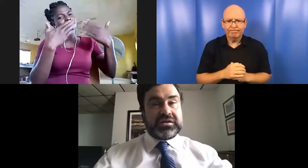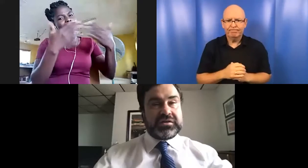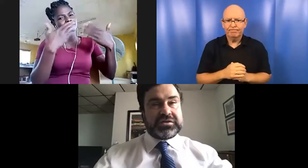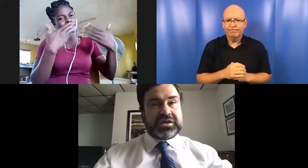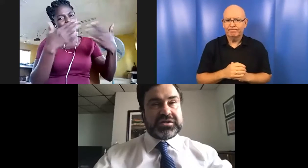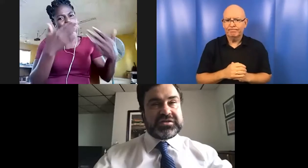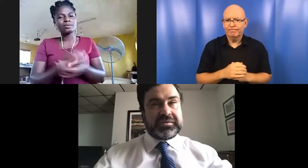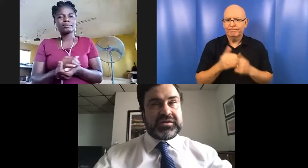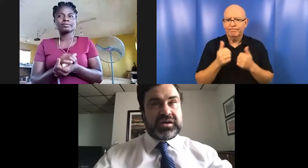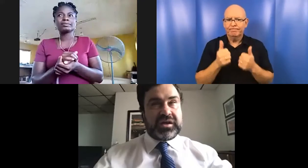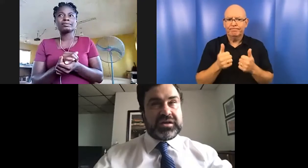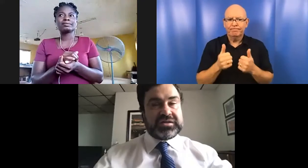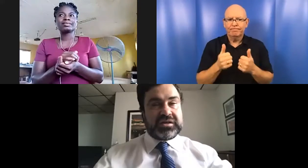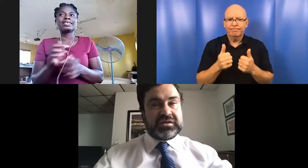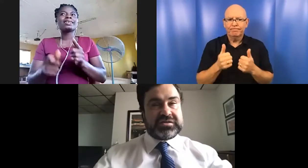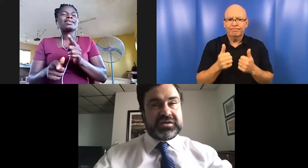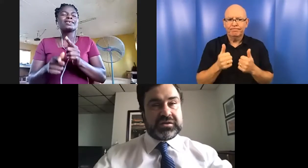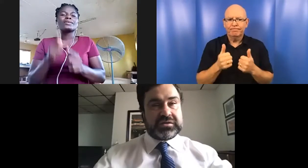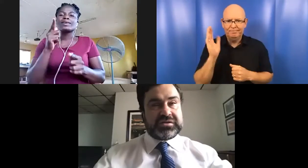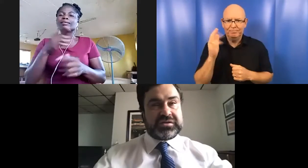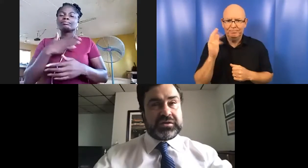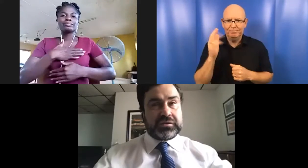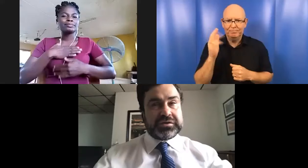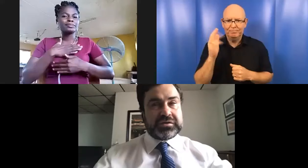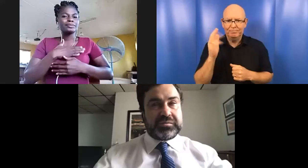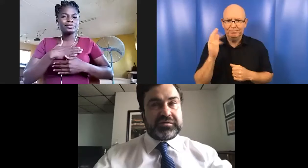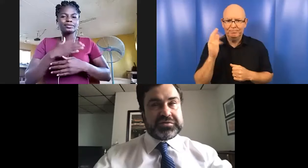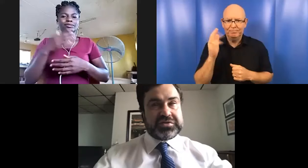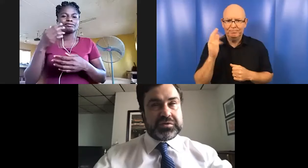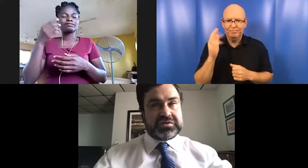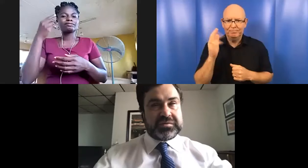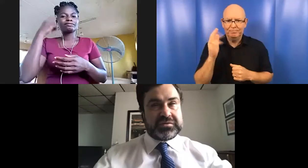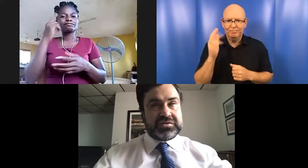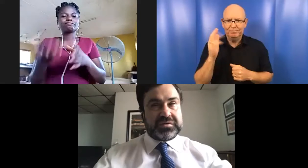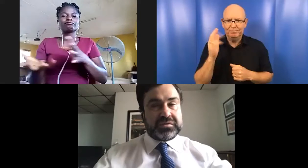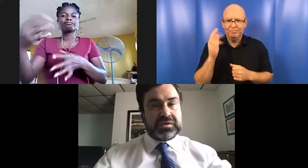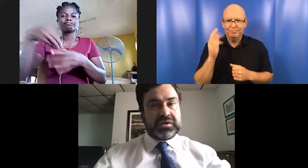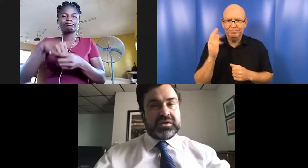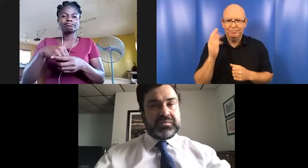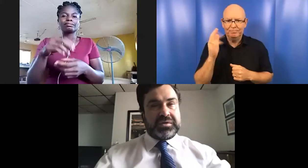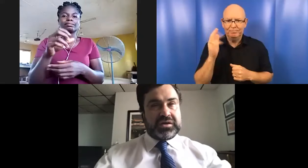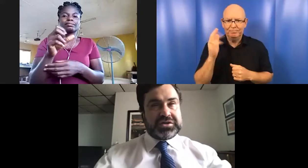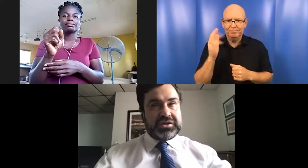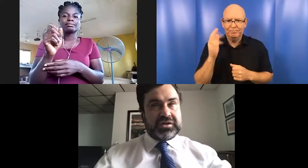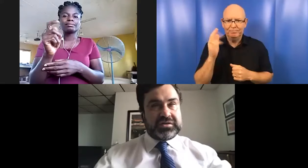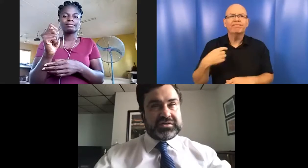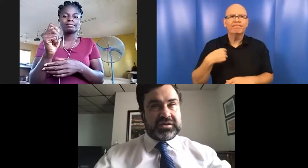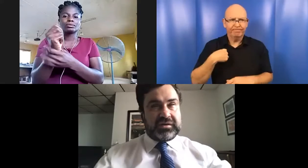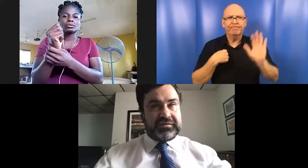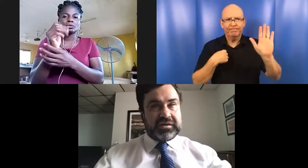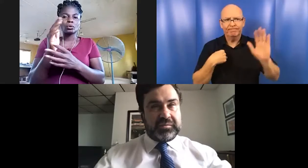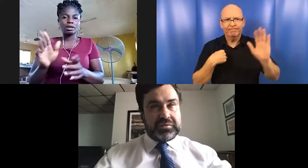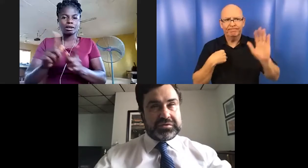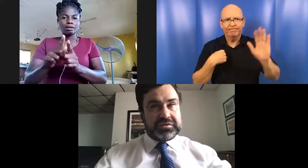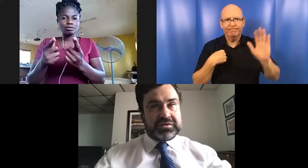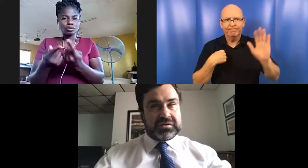the International Disability Alliance and the stakeholder group of persons with disabilities to be launching this